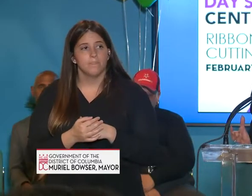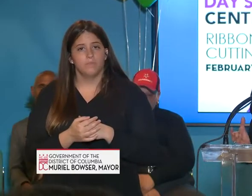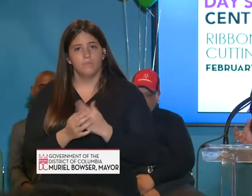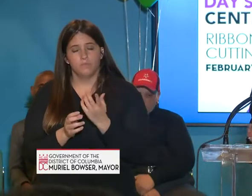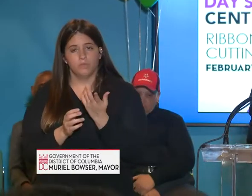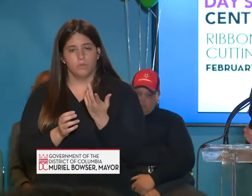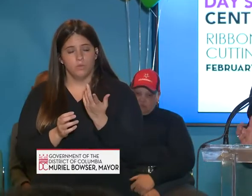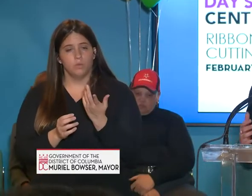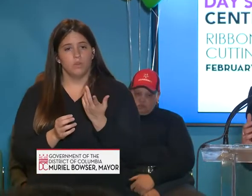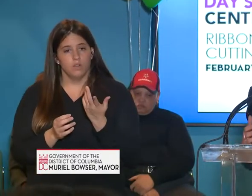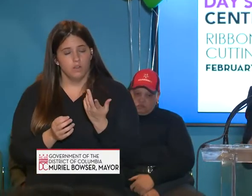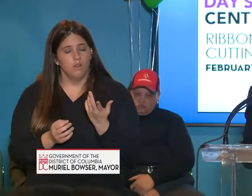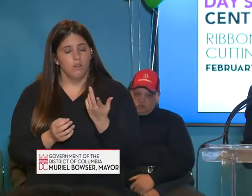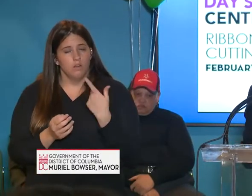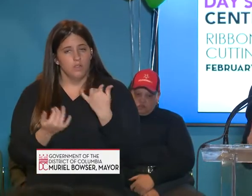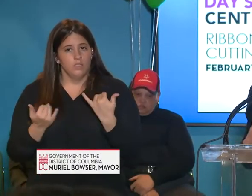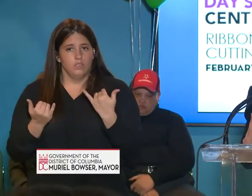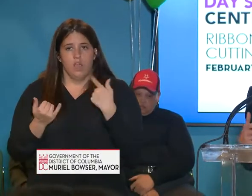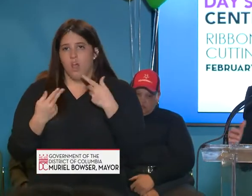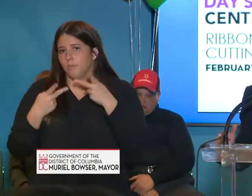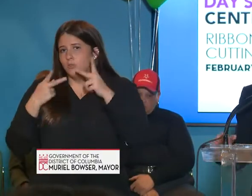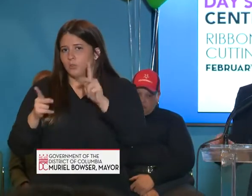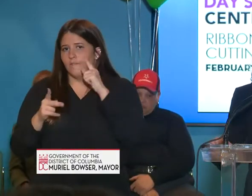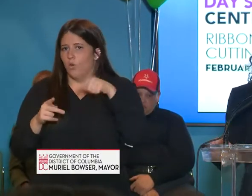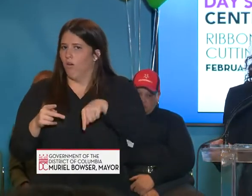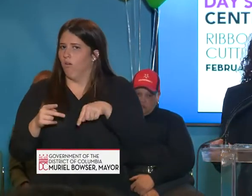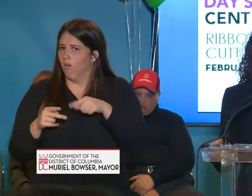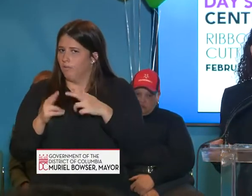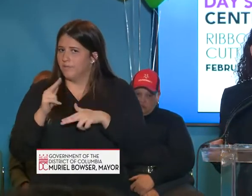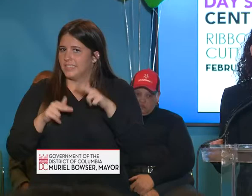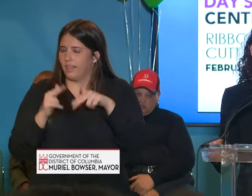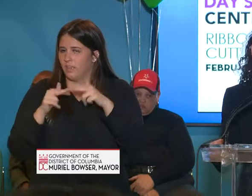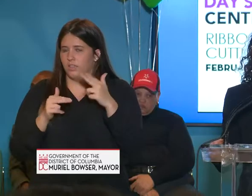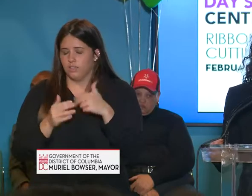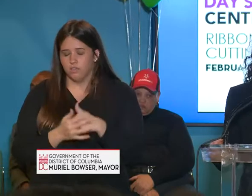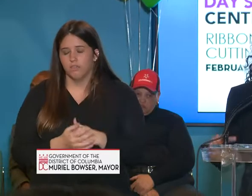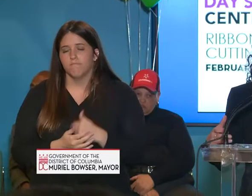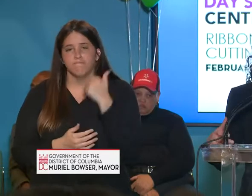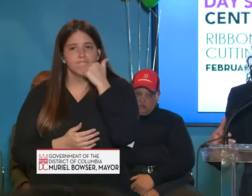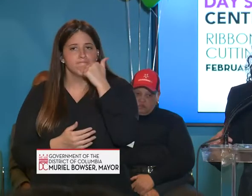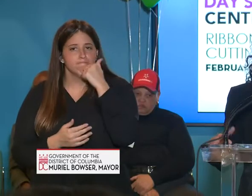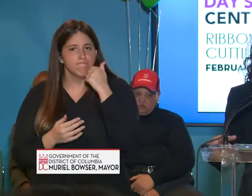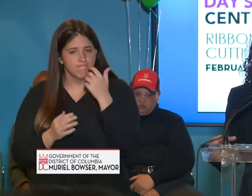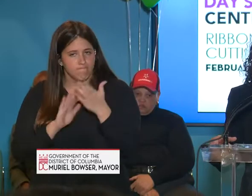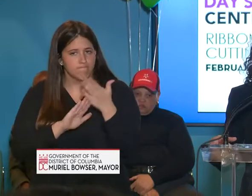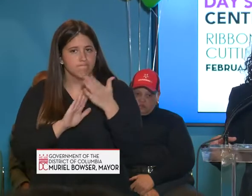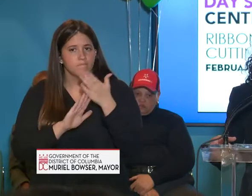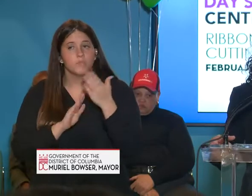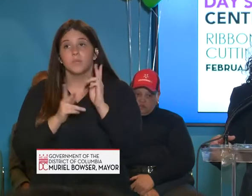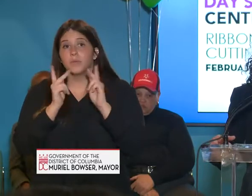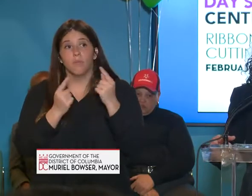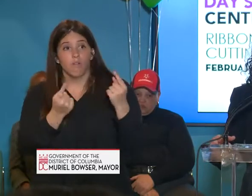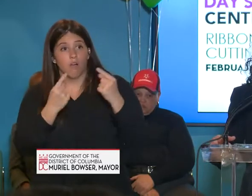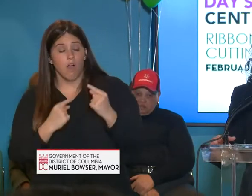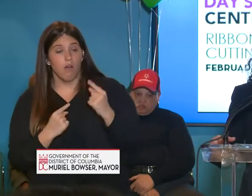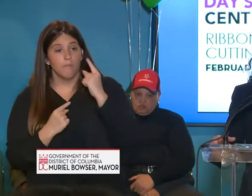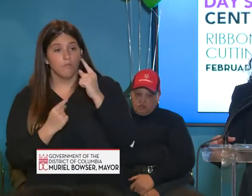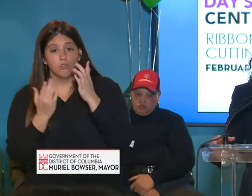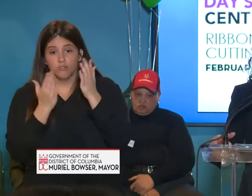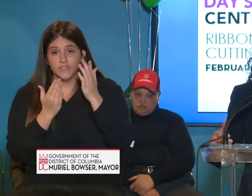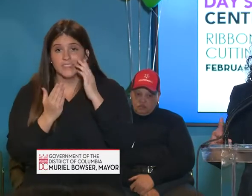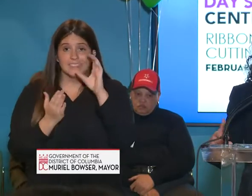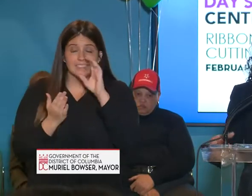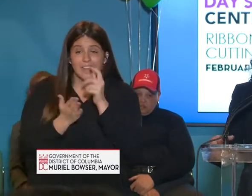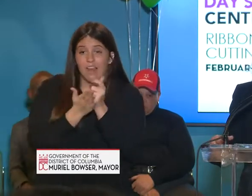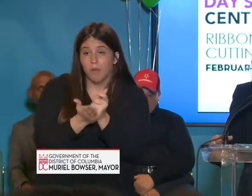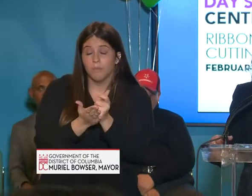fulfill this opportunity of what this place in day-to-day operations is for people who come seeking services, and how Carter said,